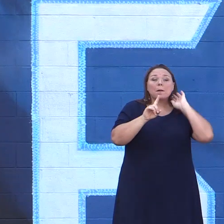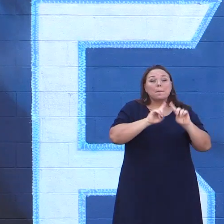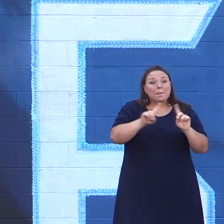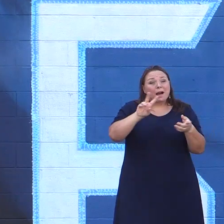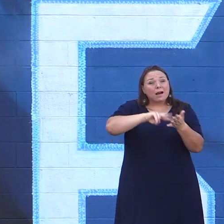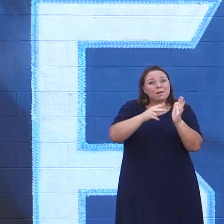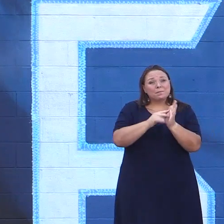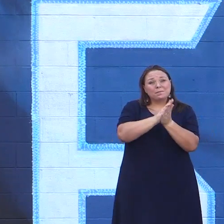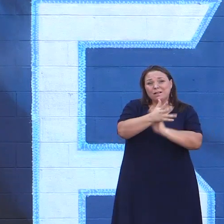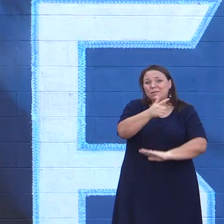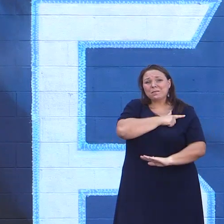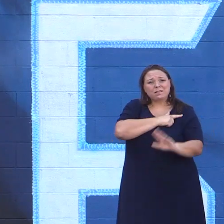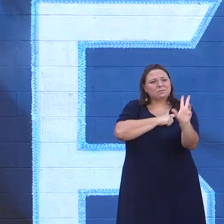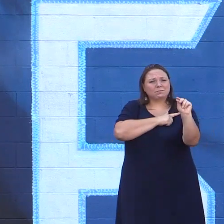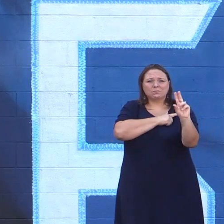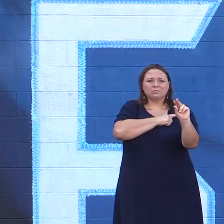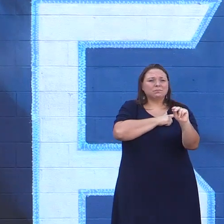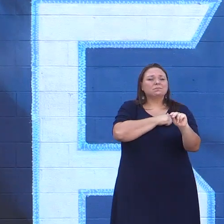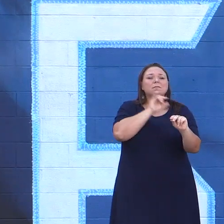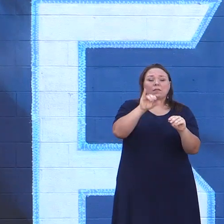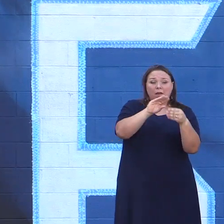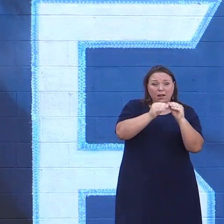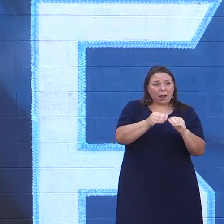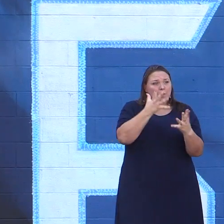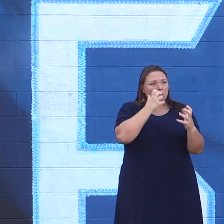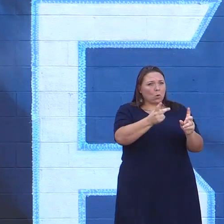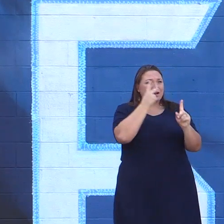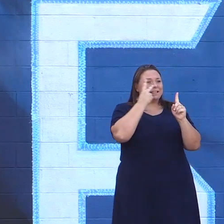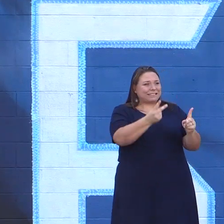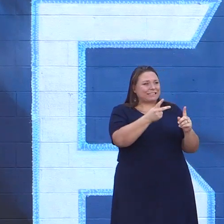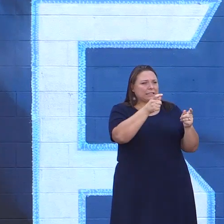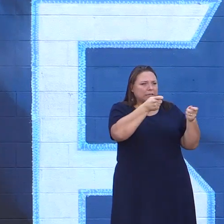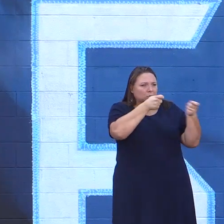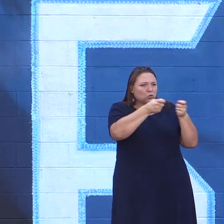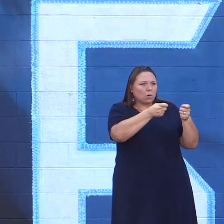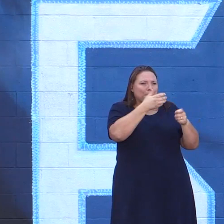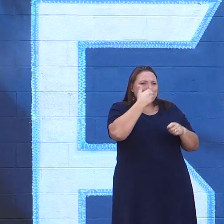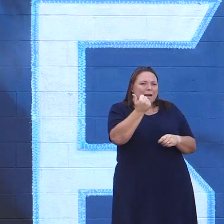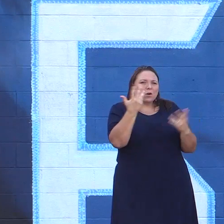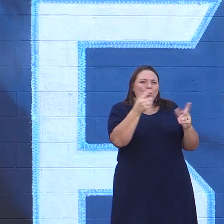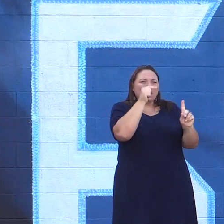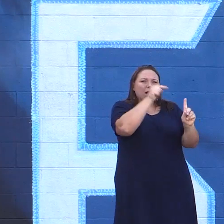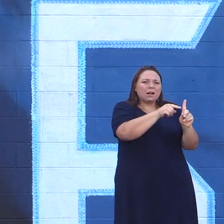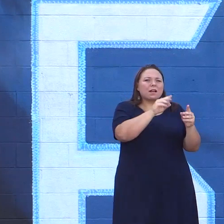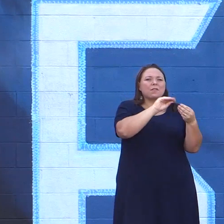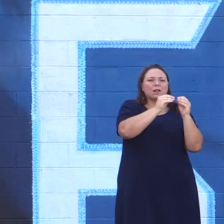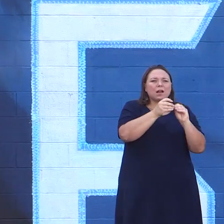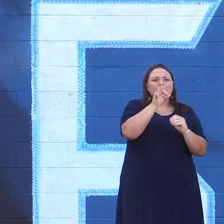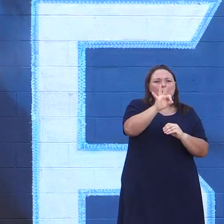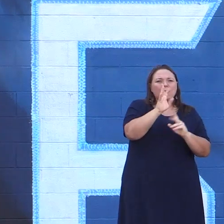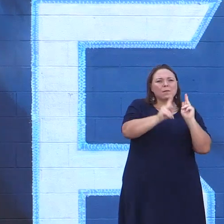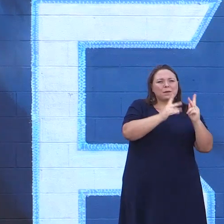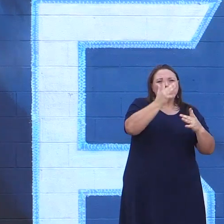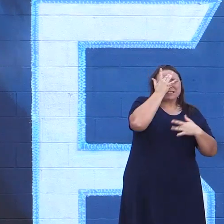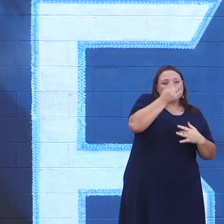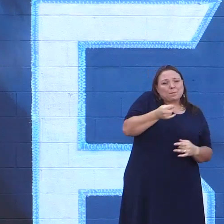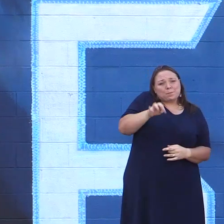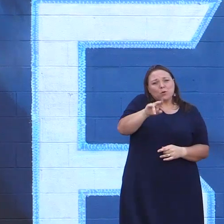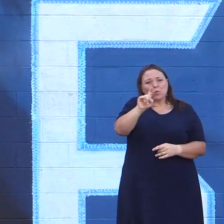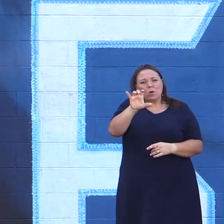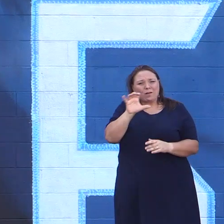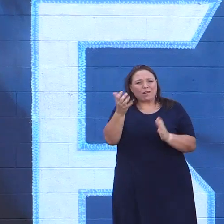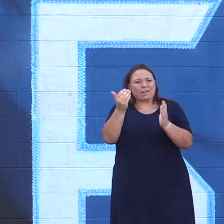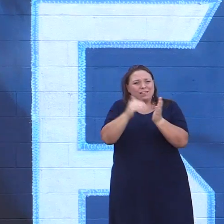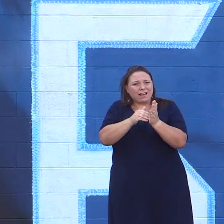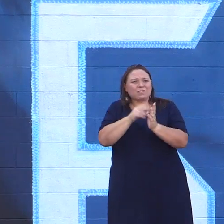get complacent. The one number I would love to see us get control of is the number of cases per 100,000 population.